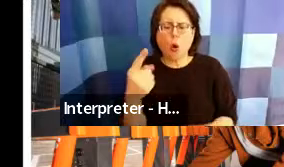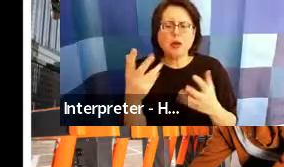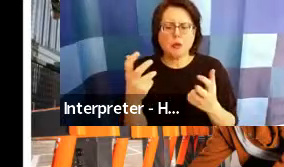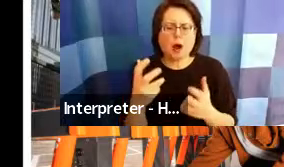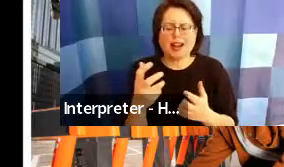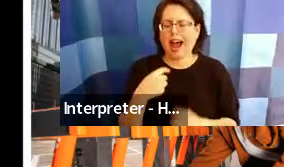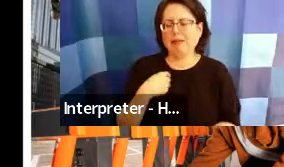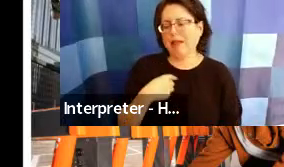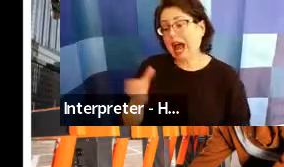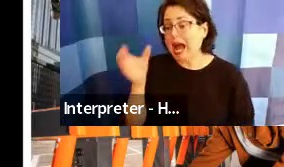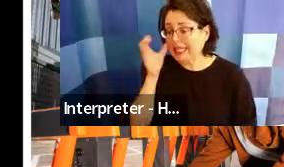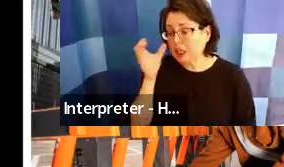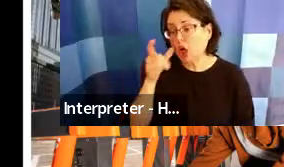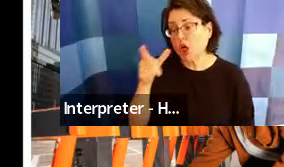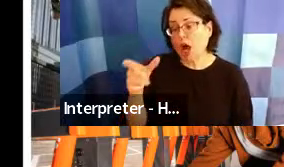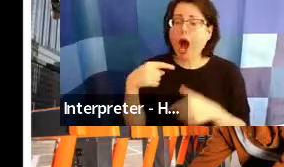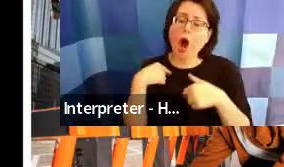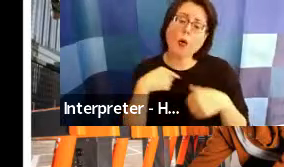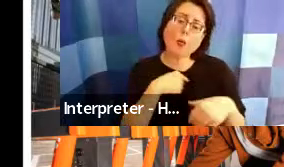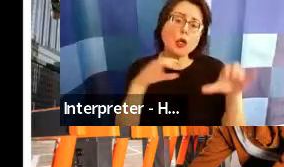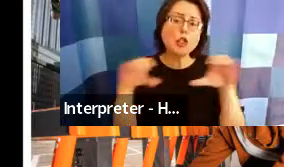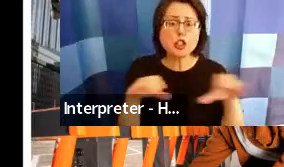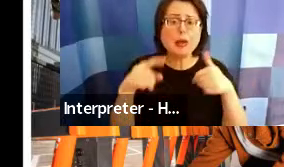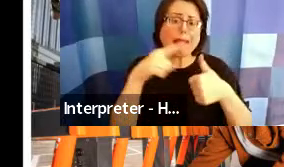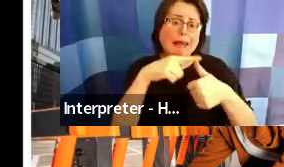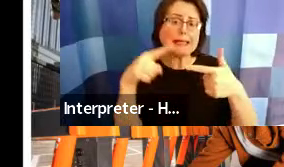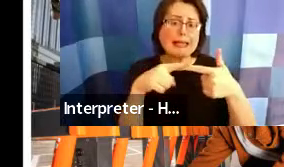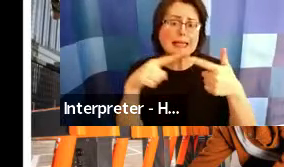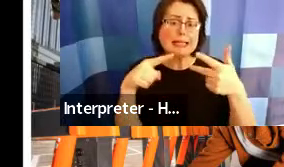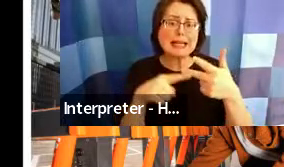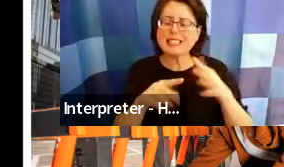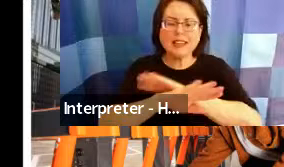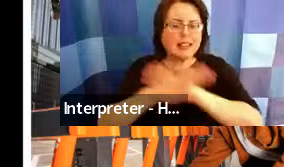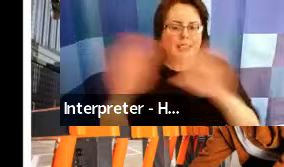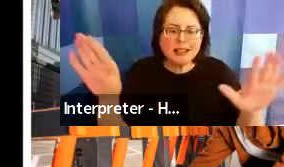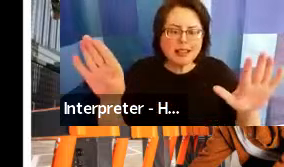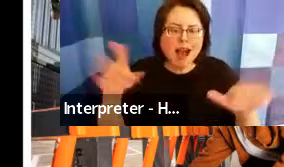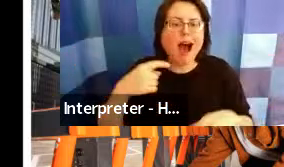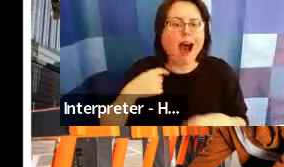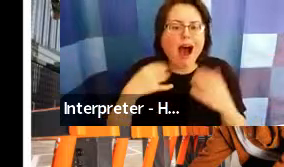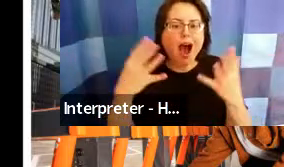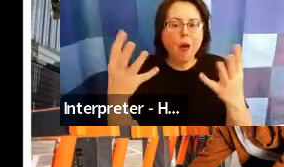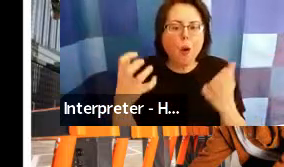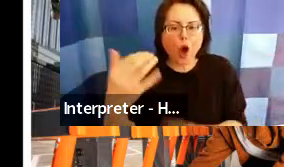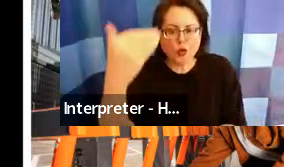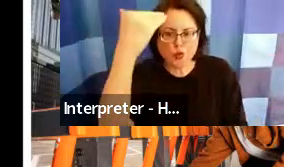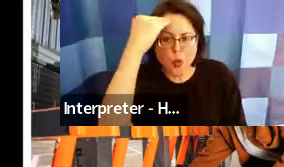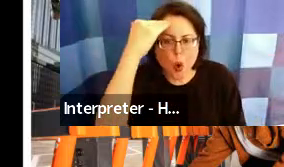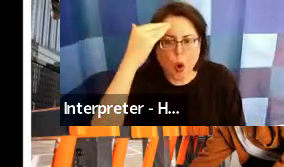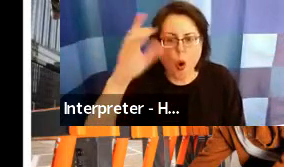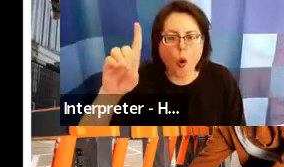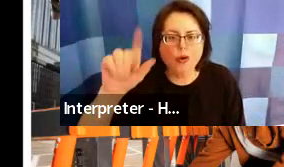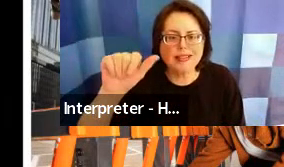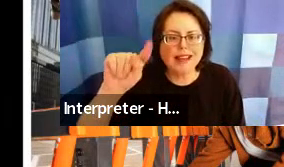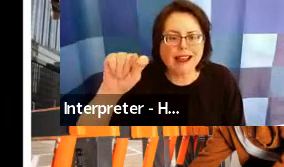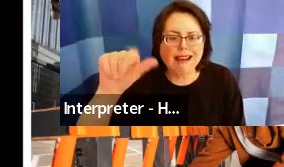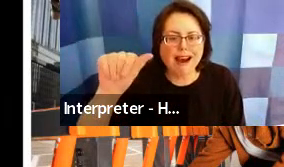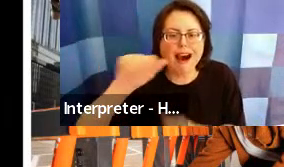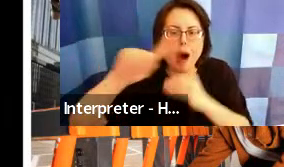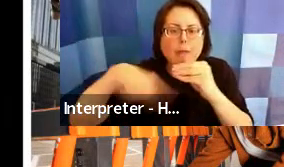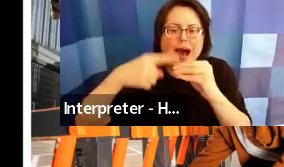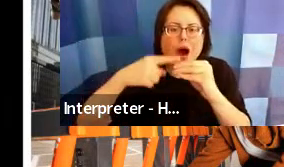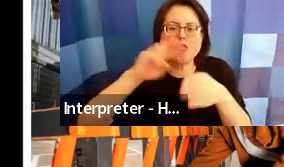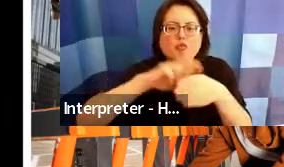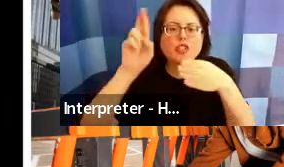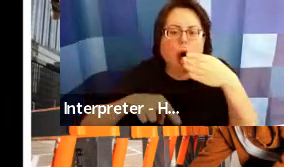you're doing. I want to hear the data on the results. And if you're saying there's no data on the results, then I